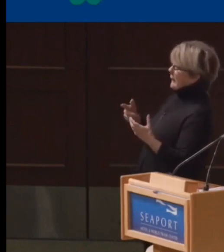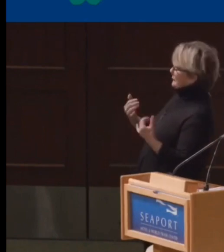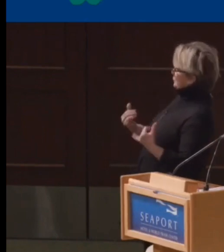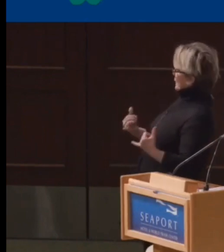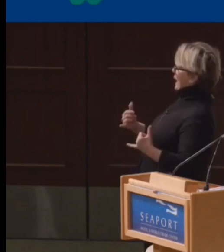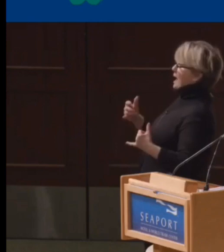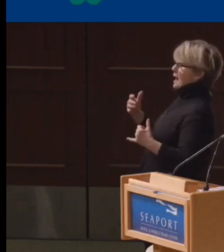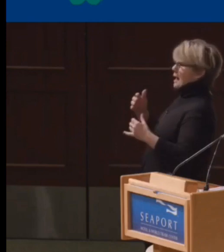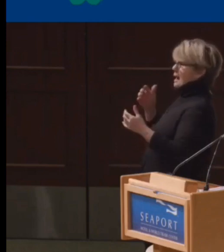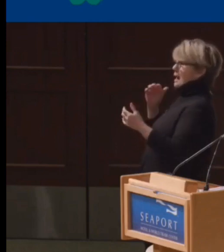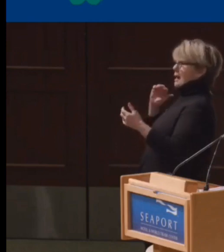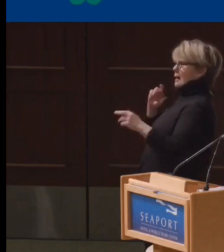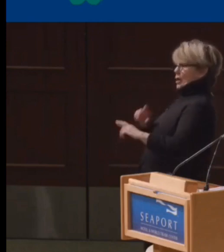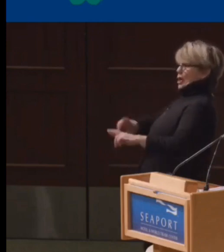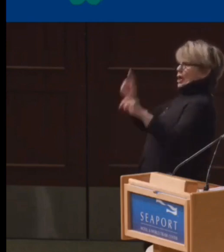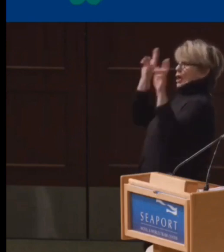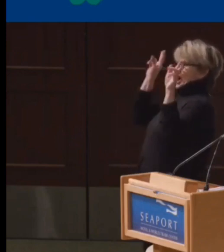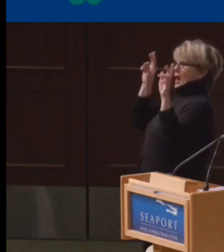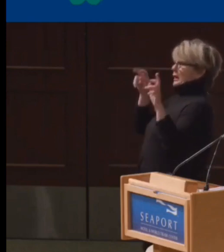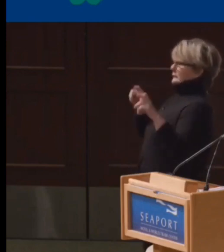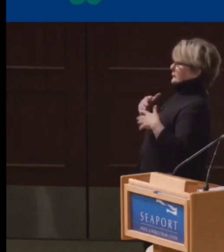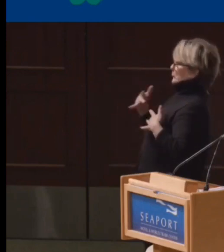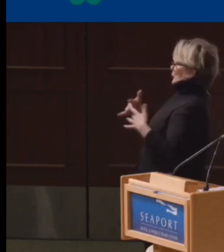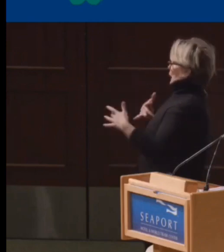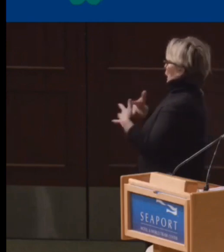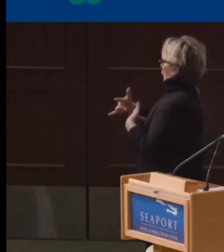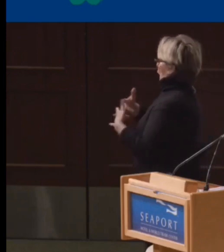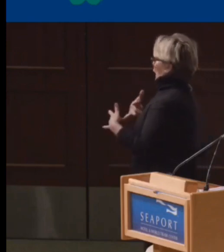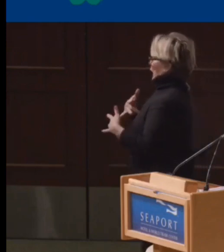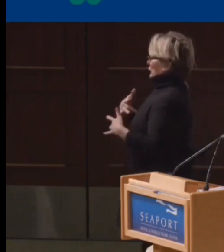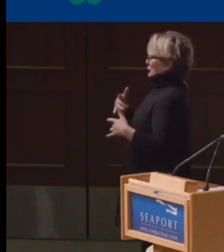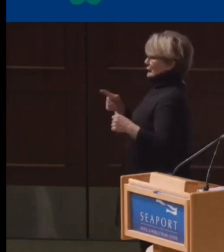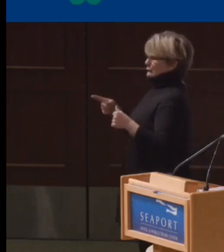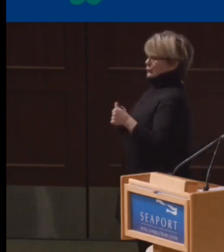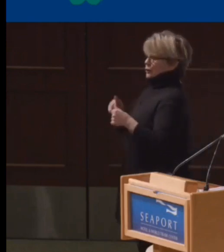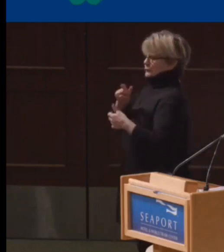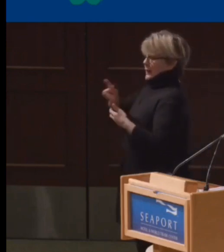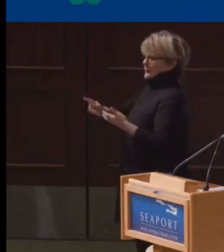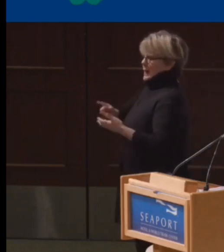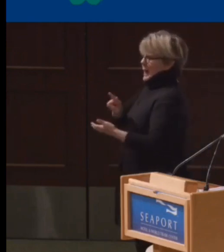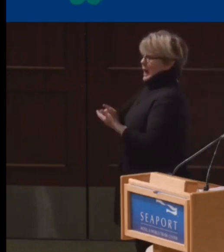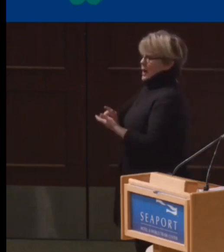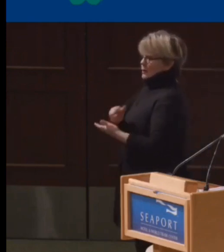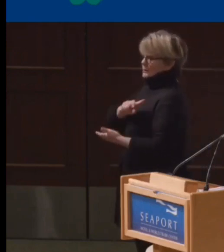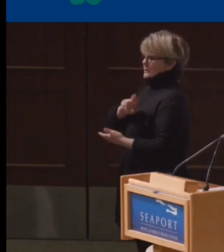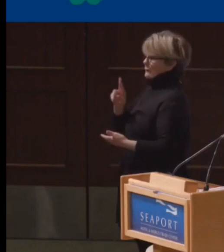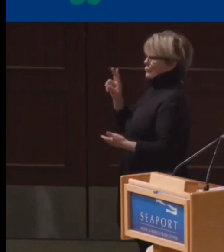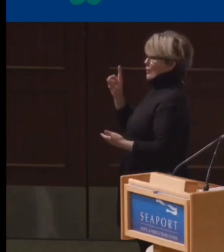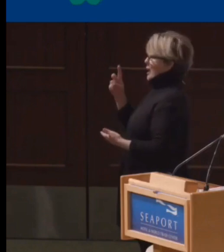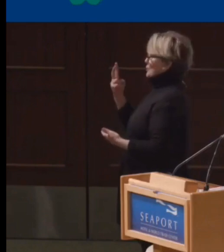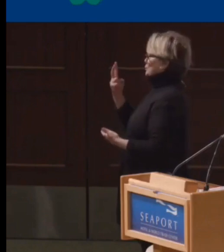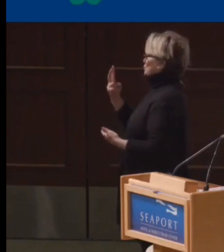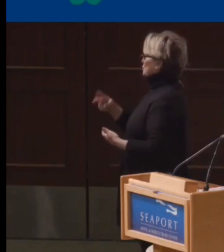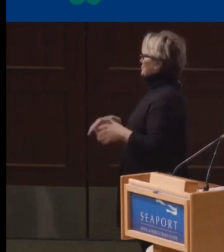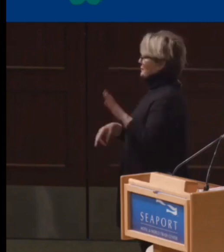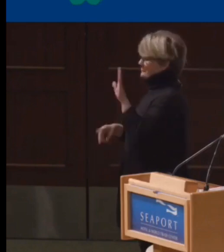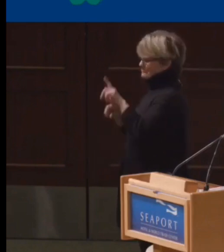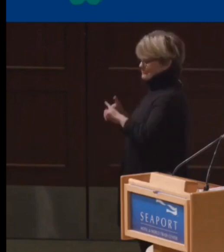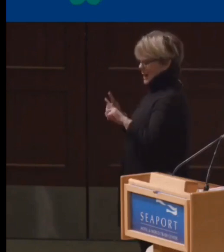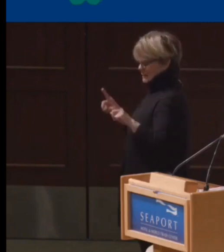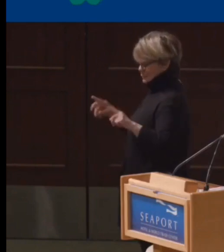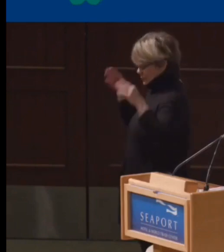it. And even though I was really worried about missing the first couple hours of round two, I learned how to adjust my